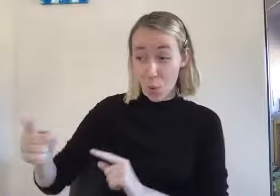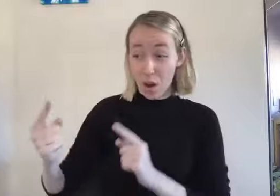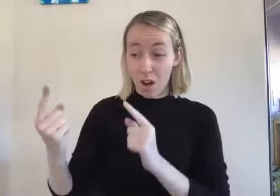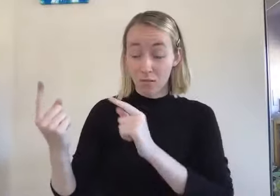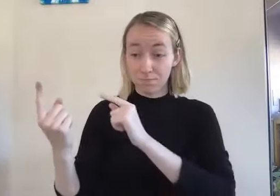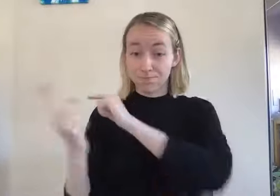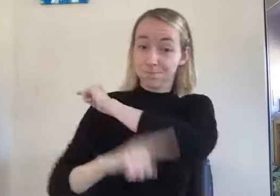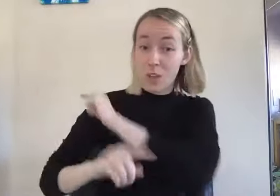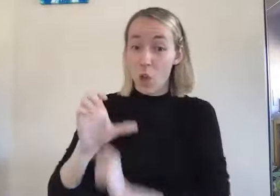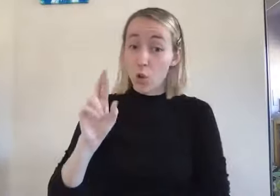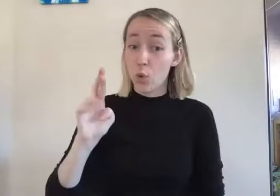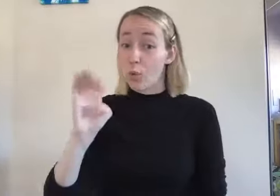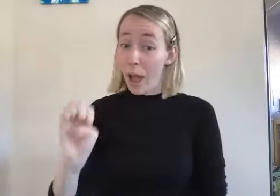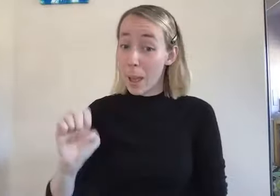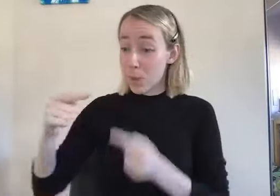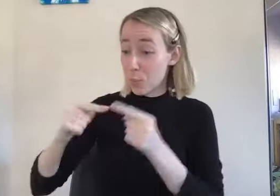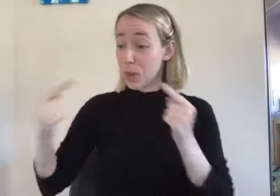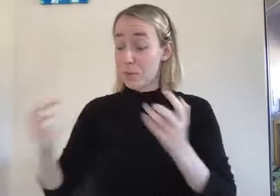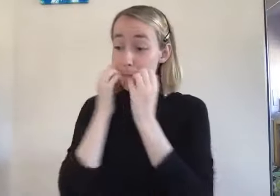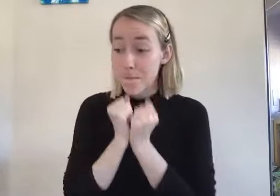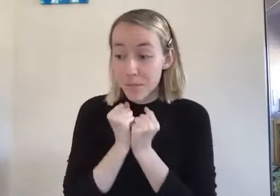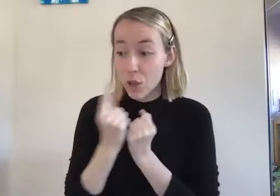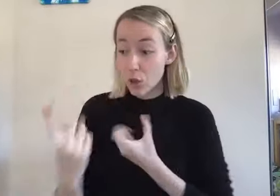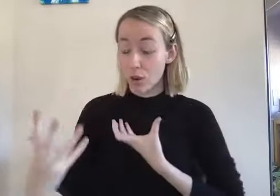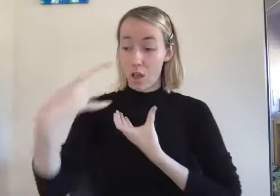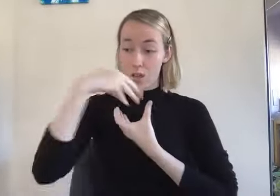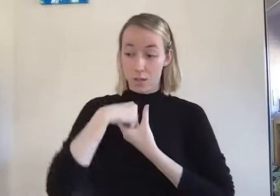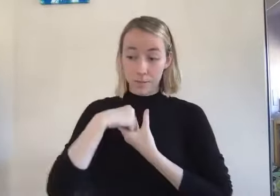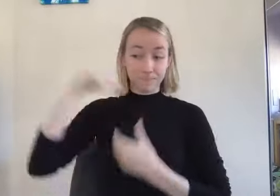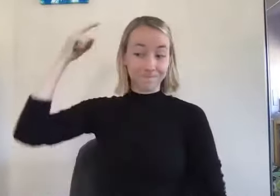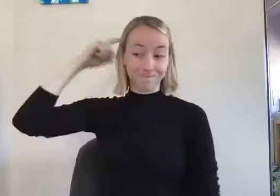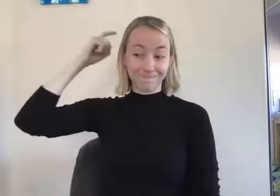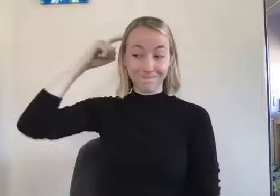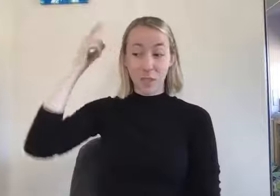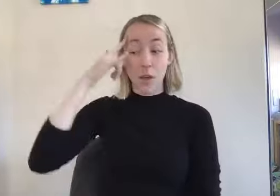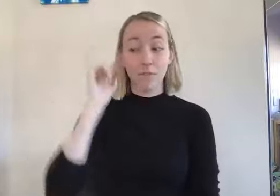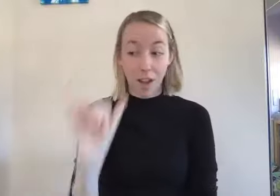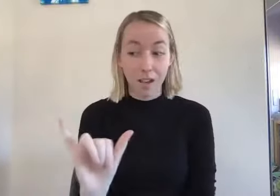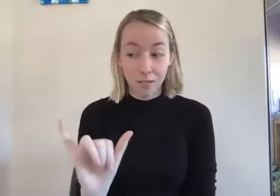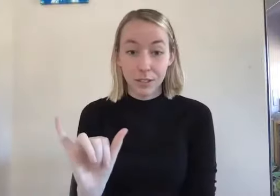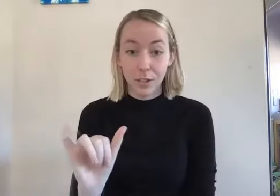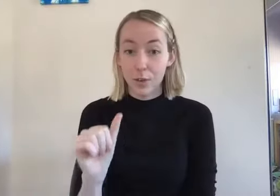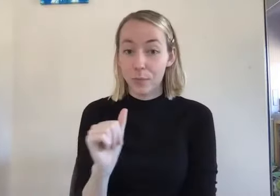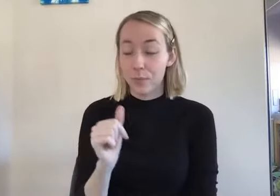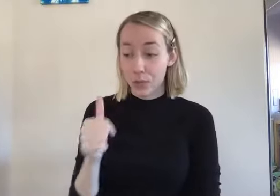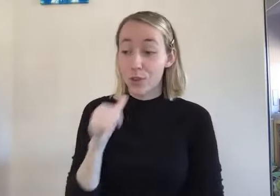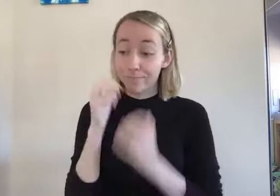that went against your morals and values and principles, you're carrying that inside you if you have a conscience. If you're not a sociopath,